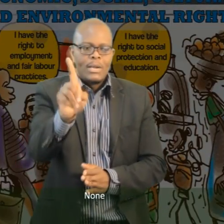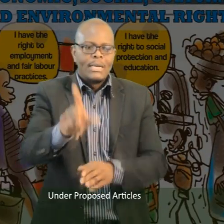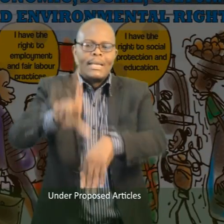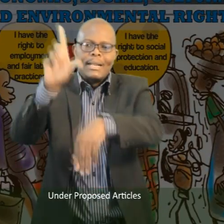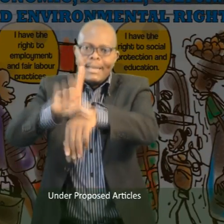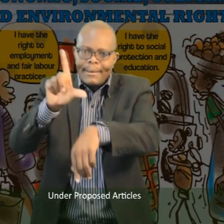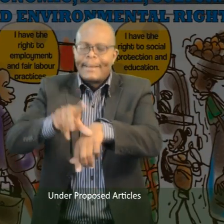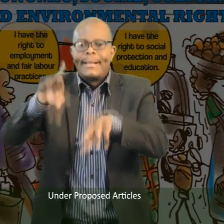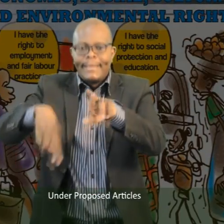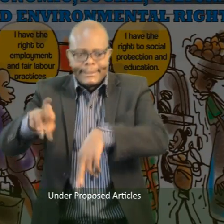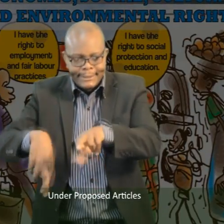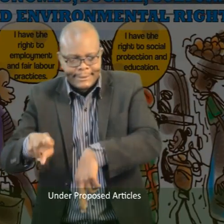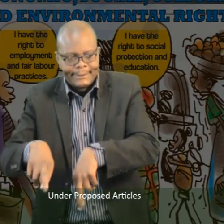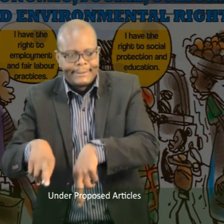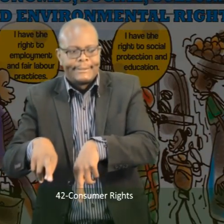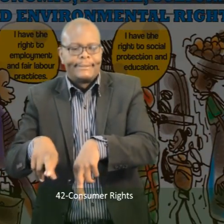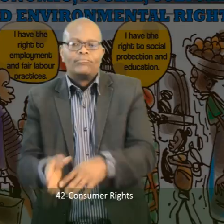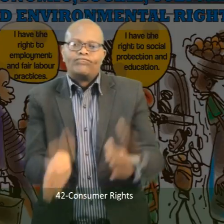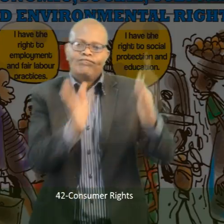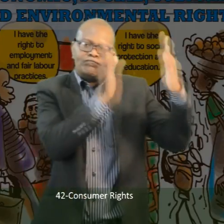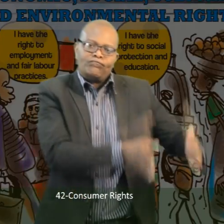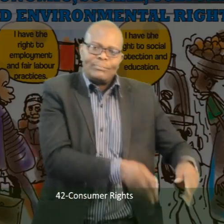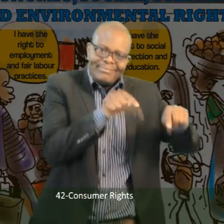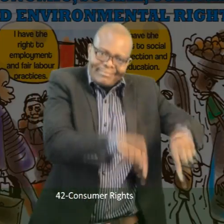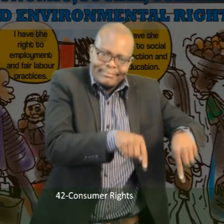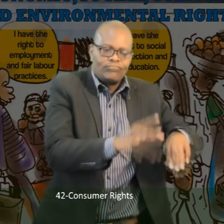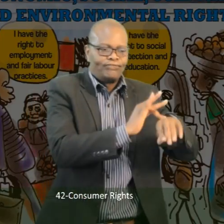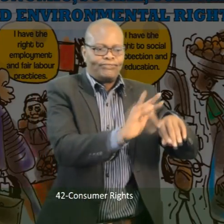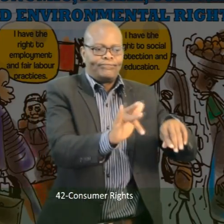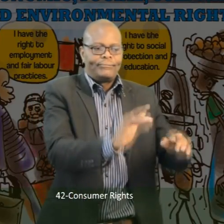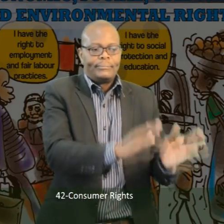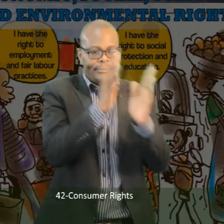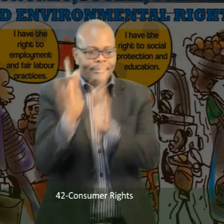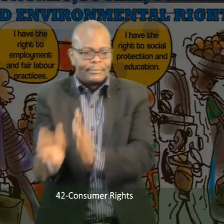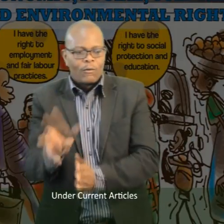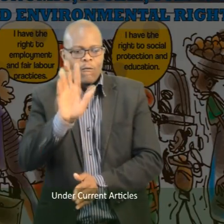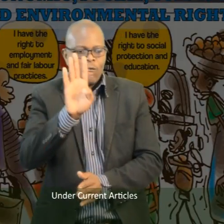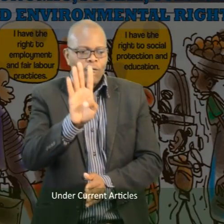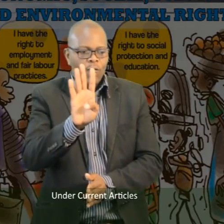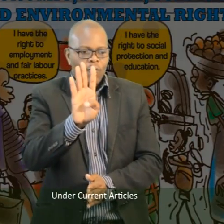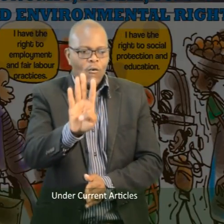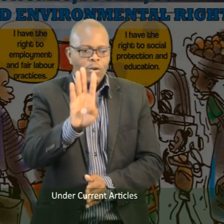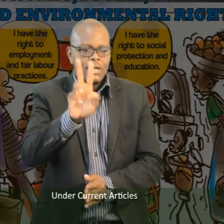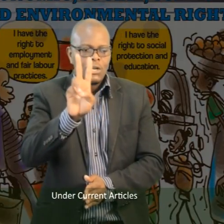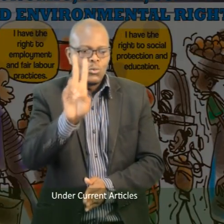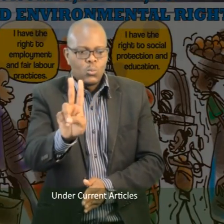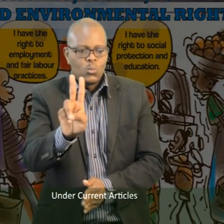Under proposed articles, 42, consumer rights. Under current articles,